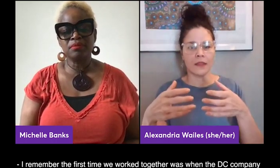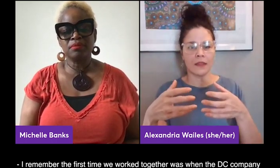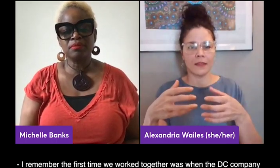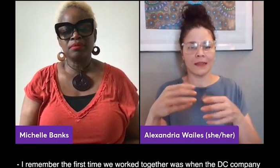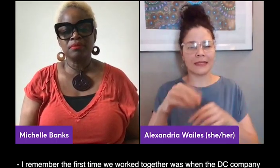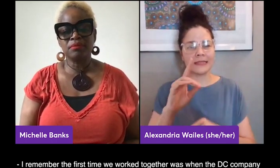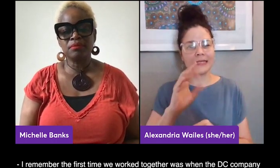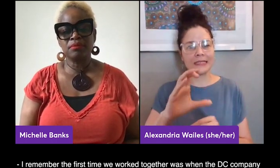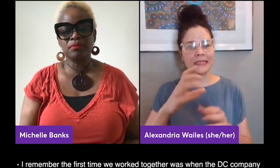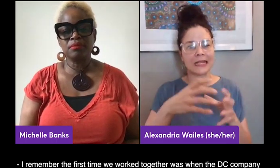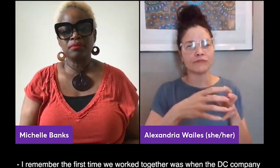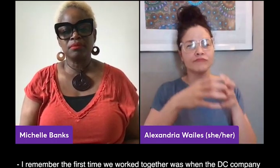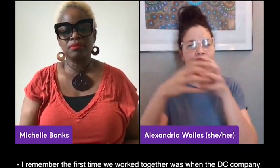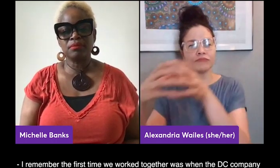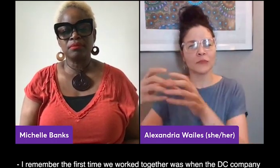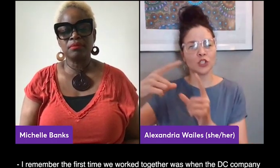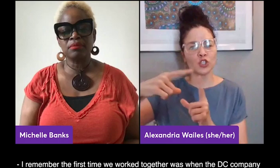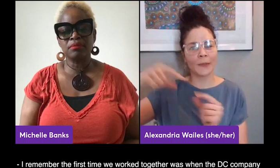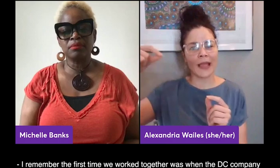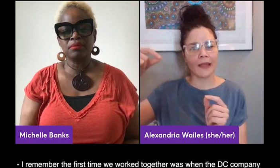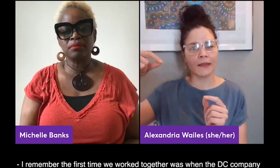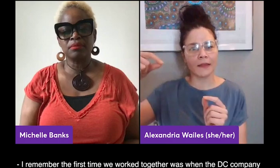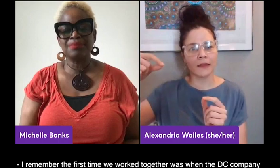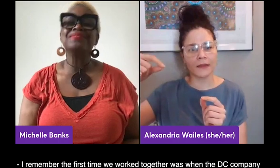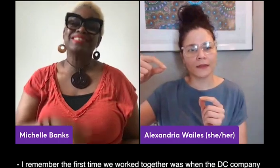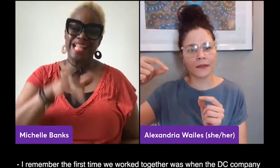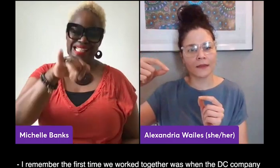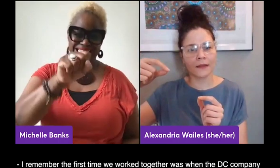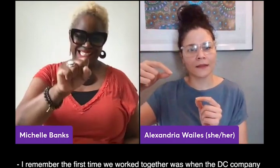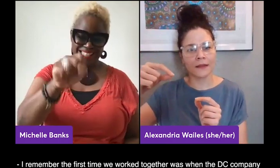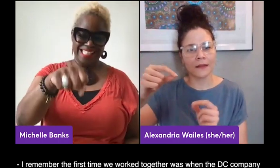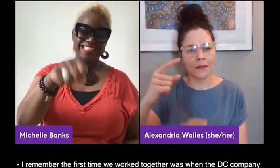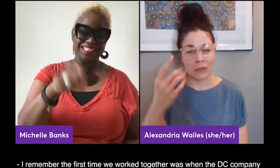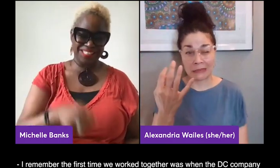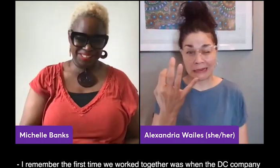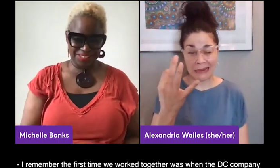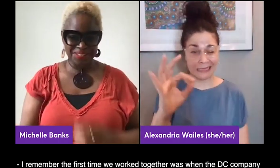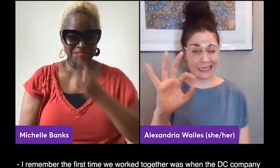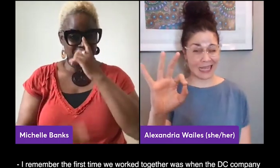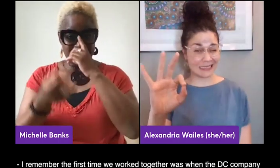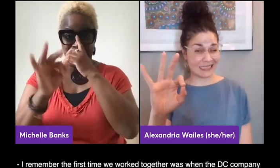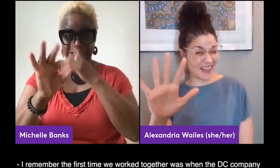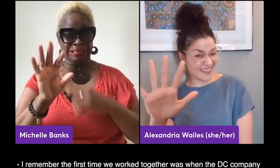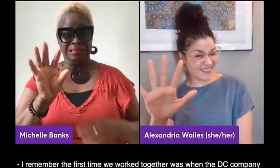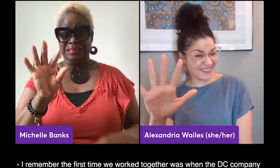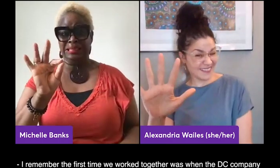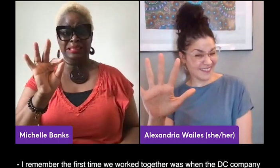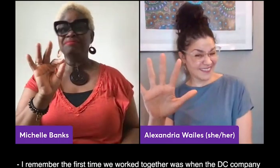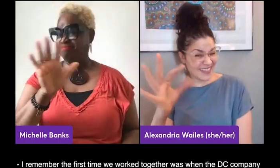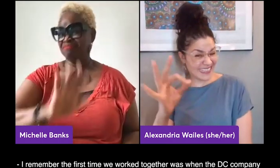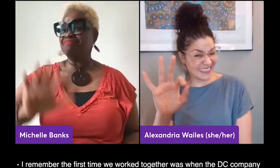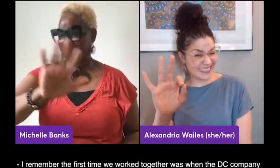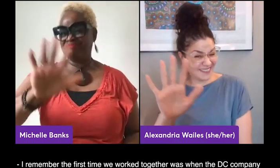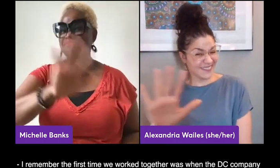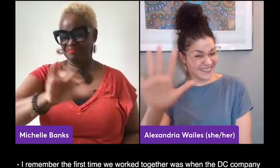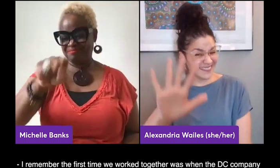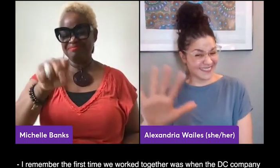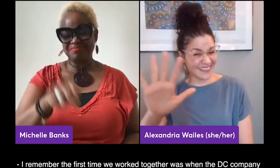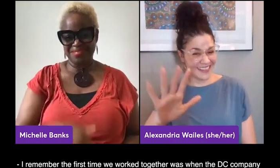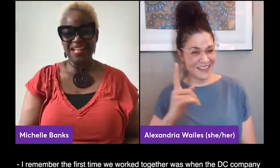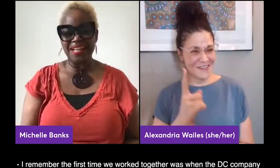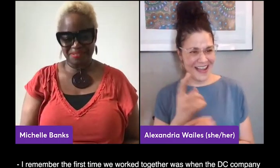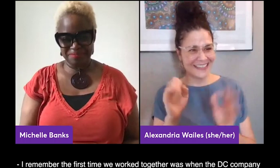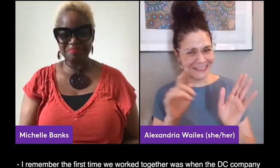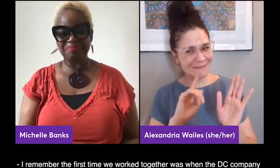DC company went to Japan. Was that 1995? Yes, yeah,